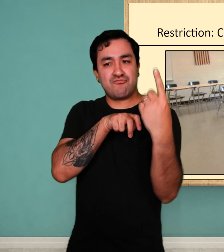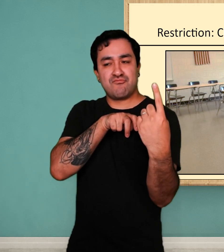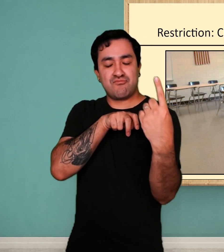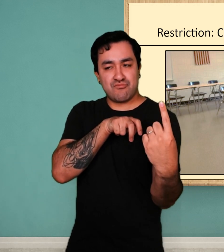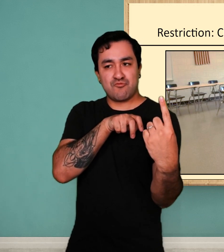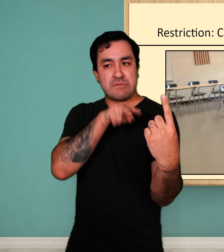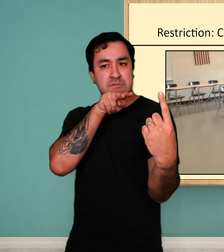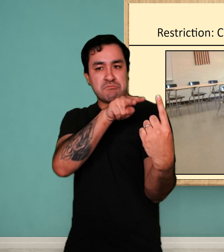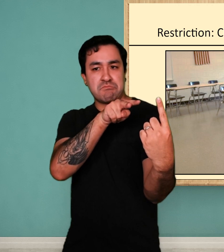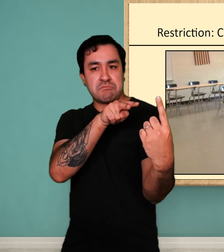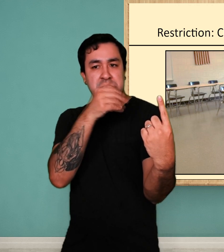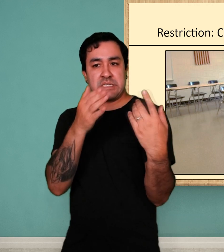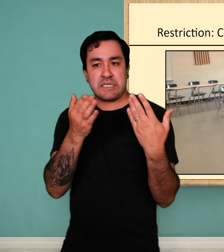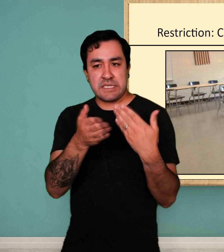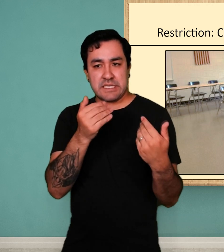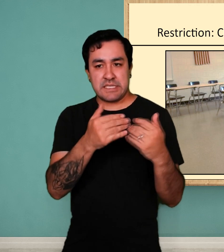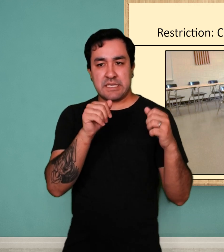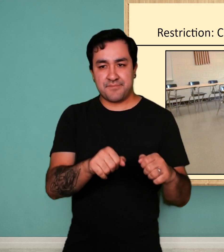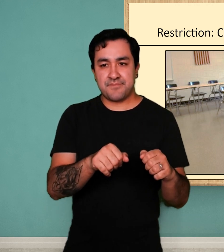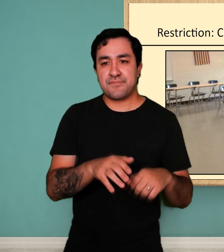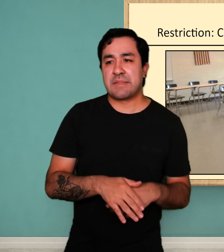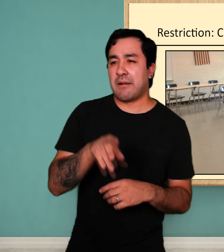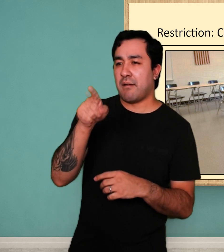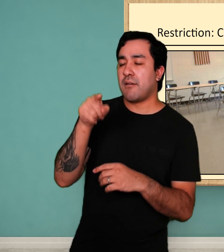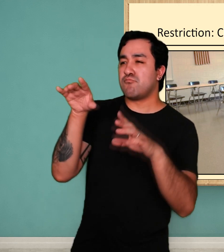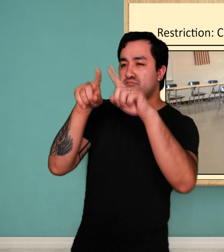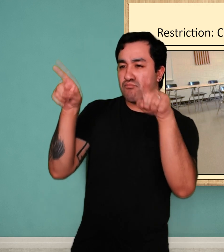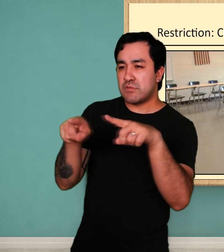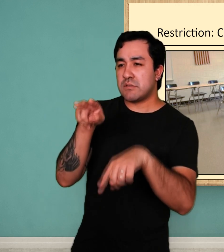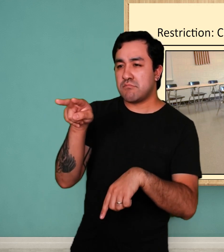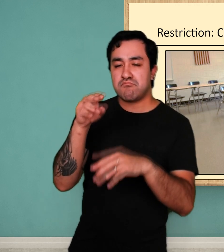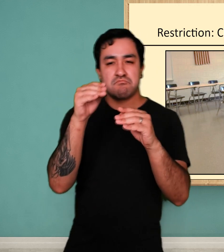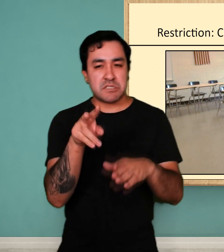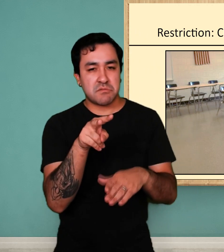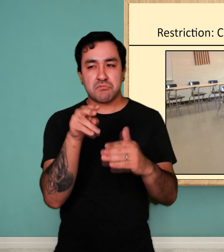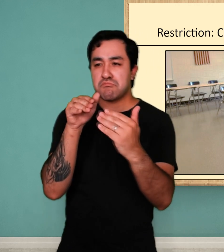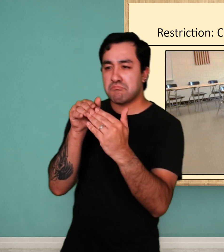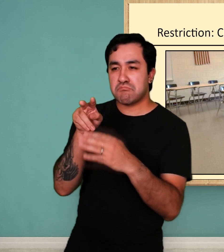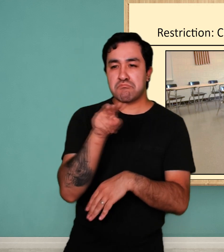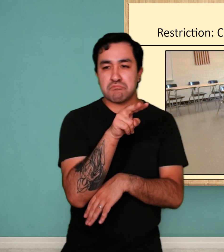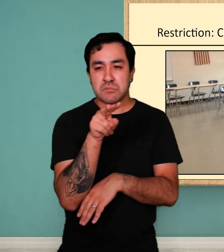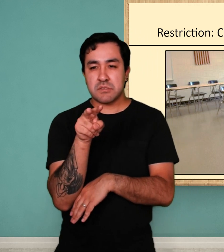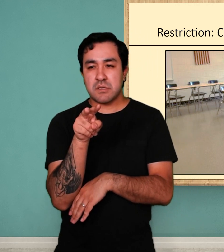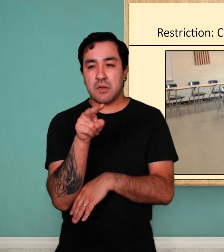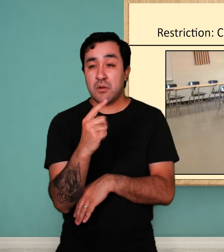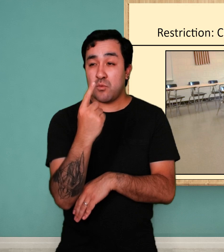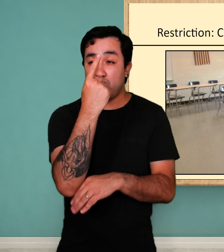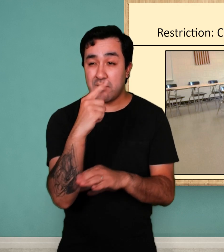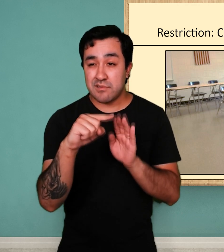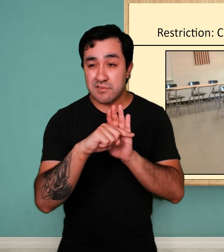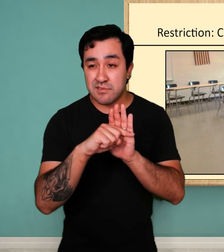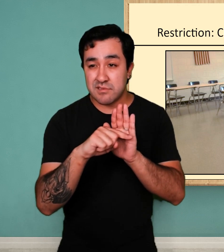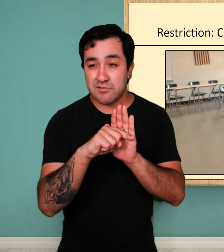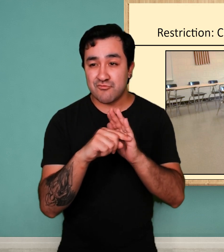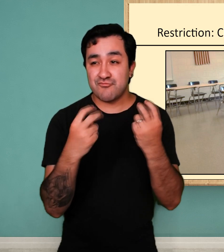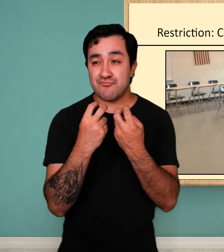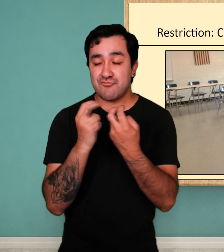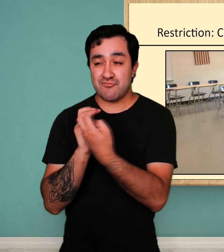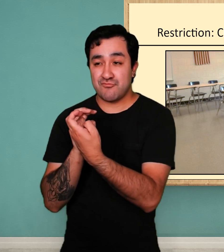see the interpreter. A major downside of this arrangement is the desk-chair combo, and the inner circle still cannot easily see their peers in the